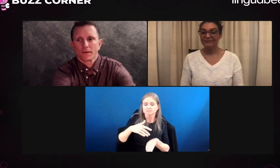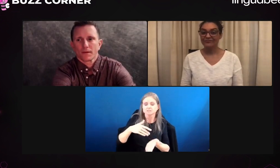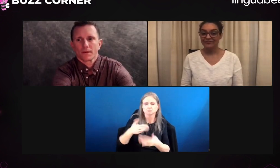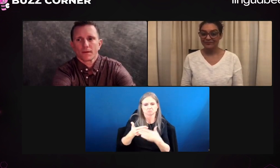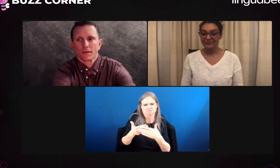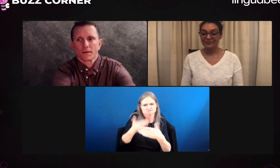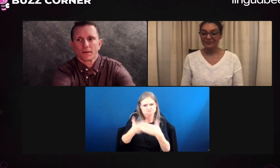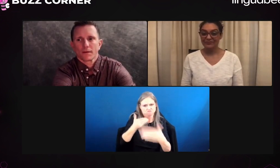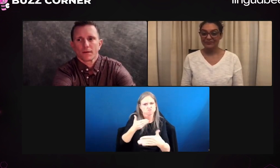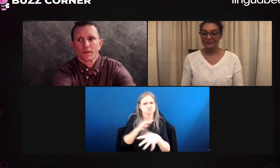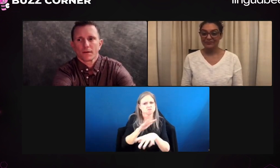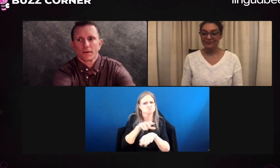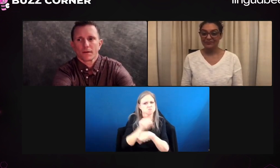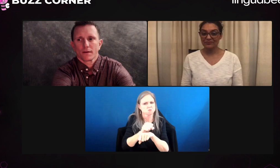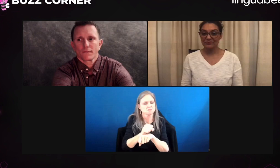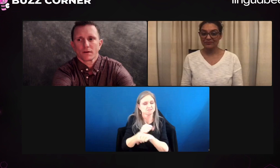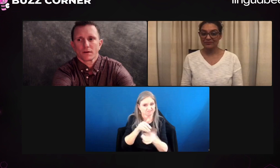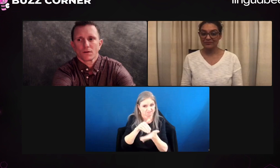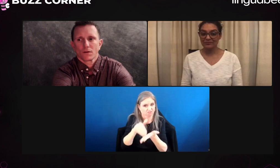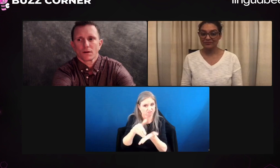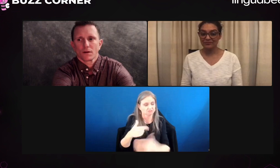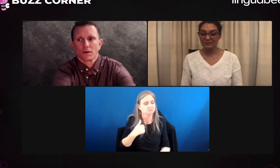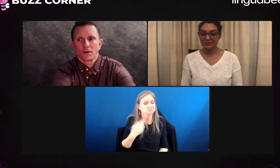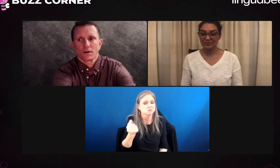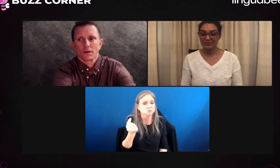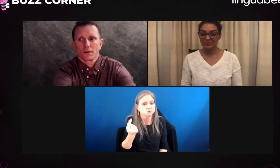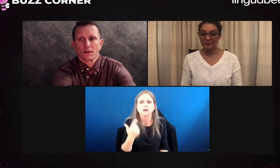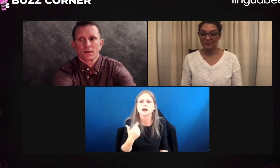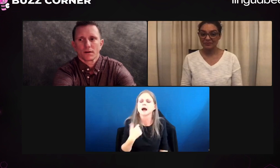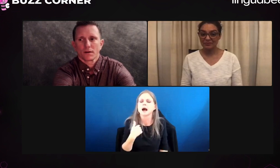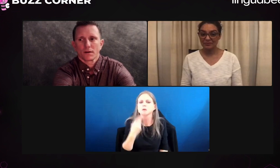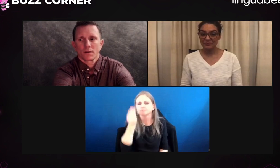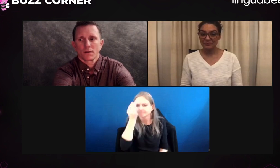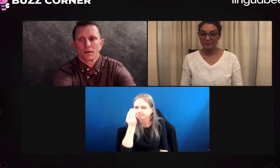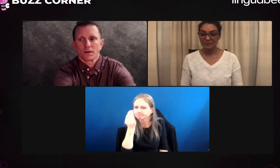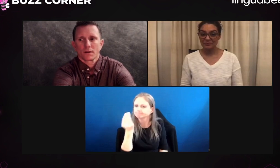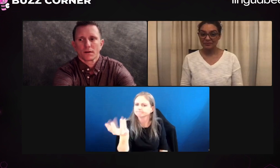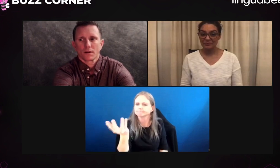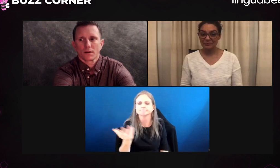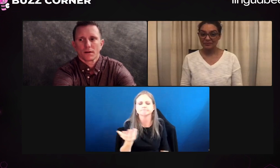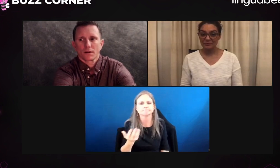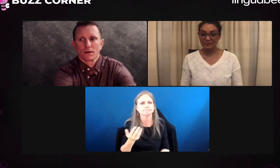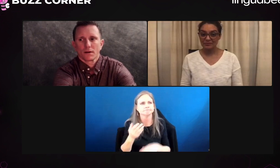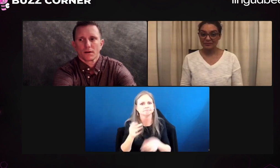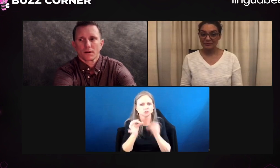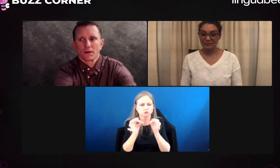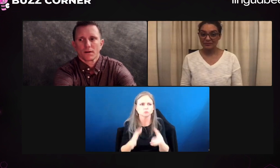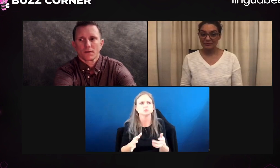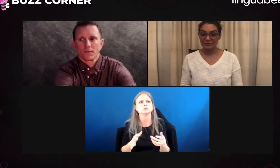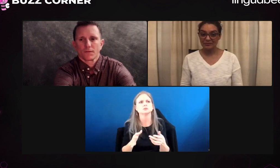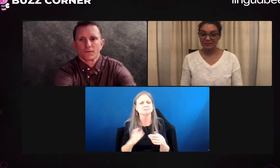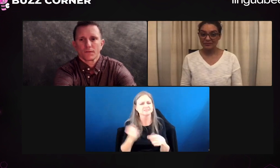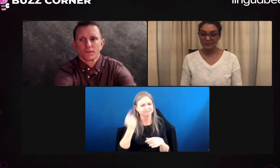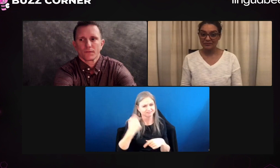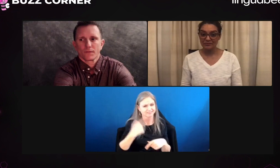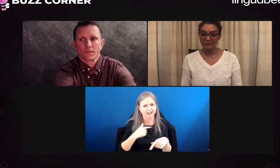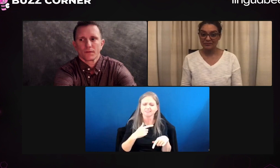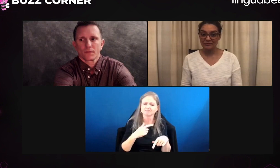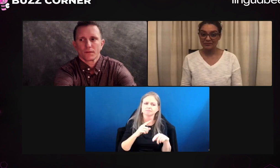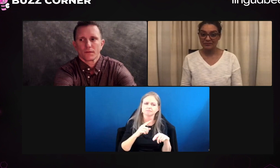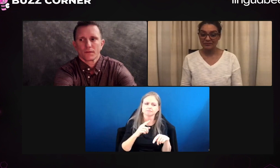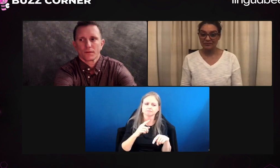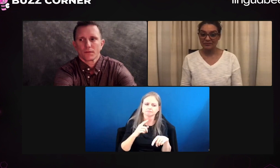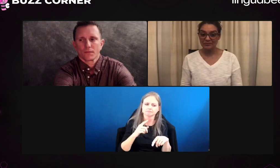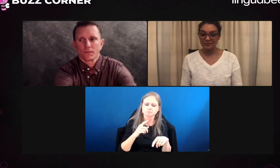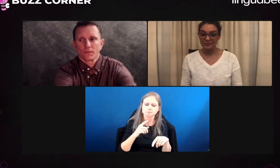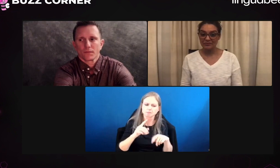not even spending time trying to figure out where my communication needs are. You're walking out of the room, right? And